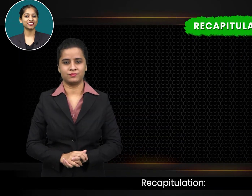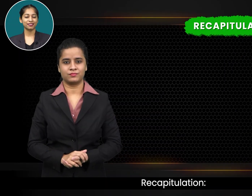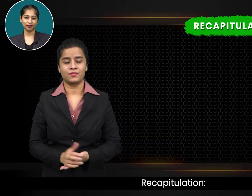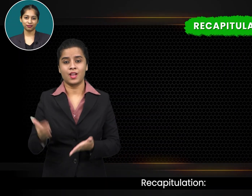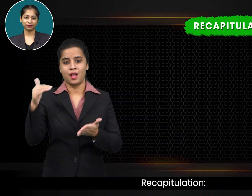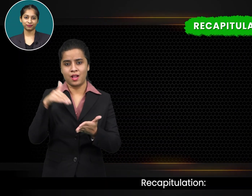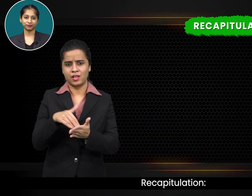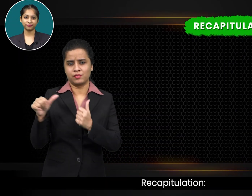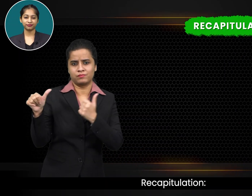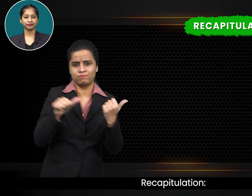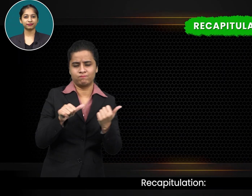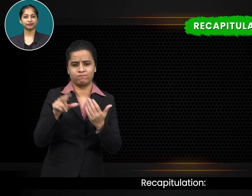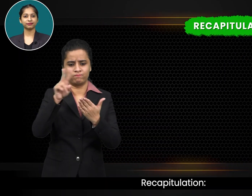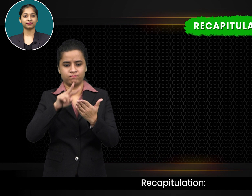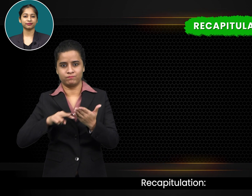Recapitulation.